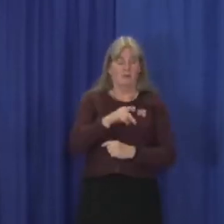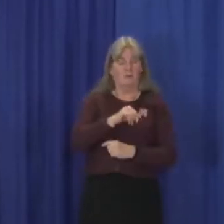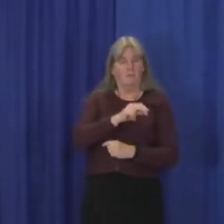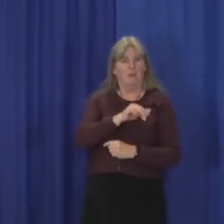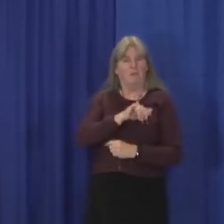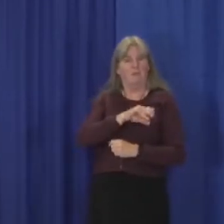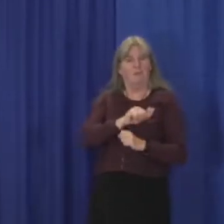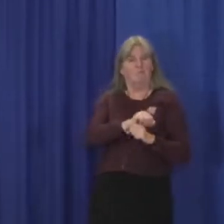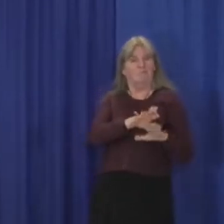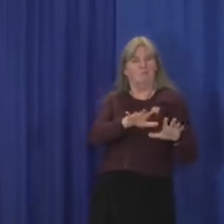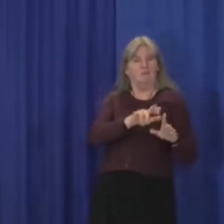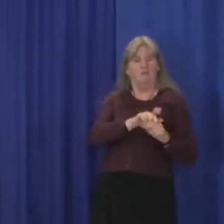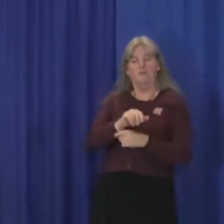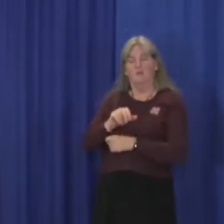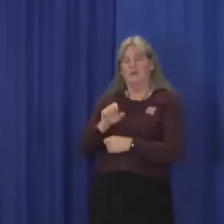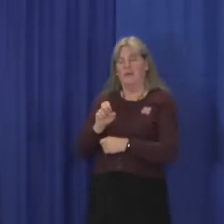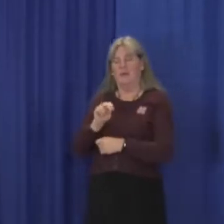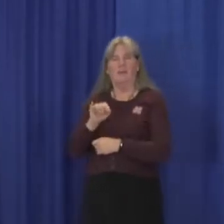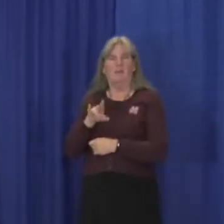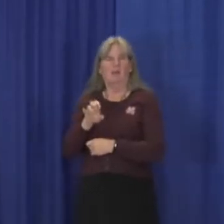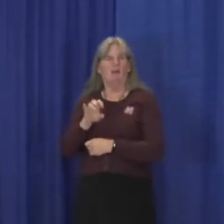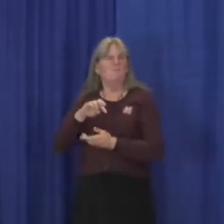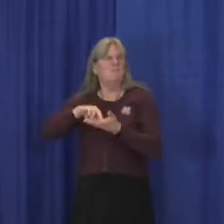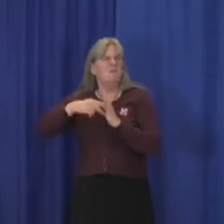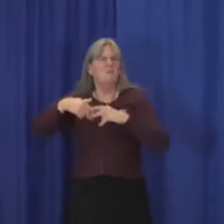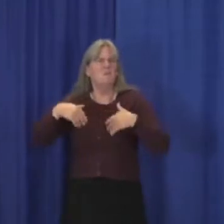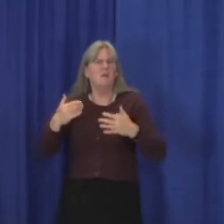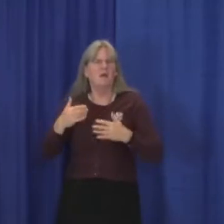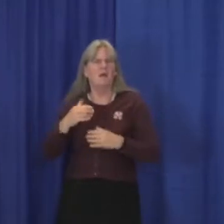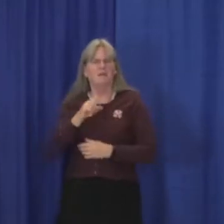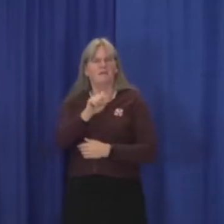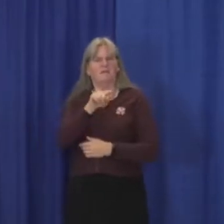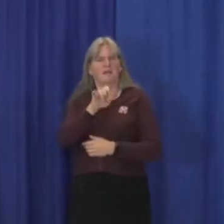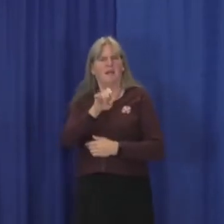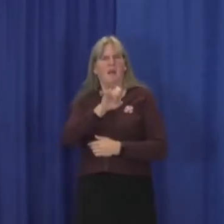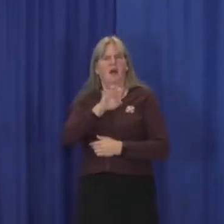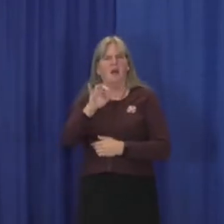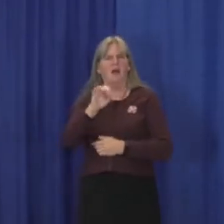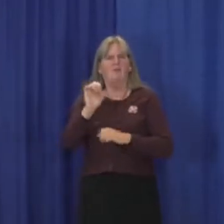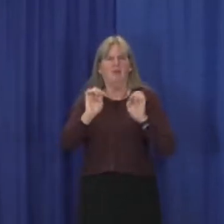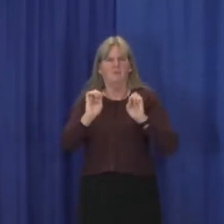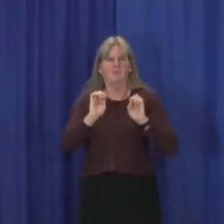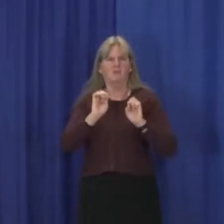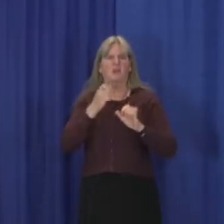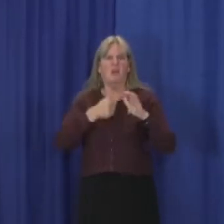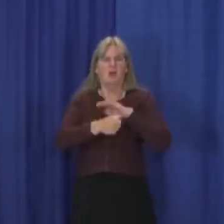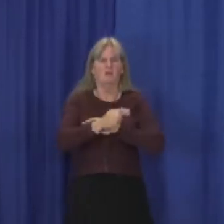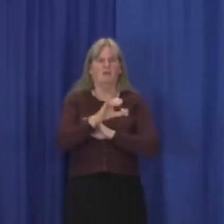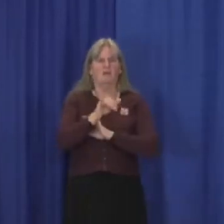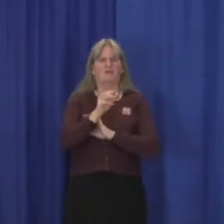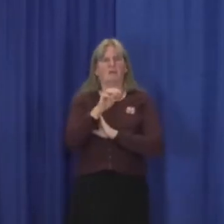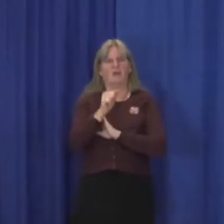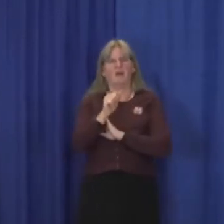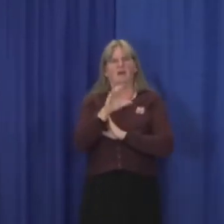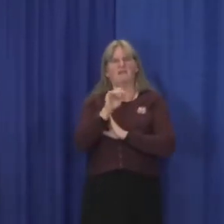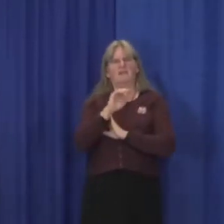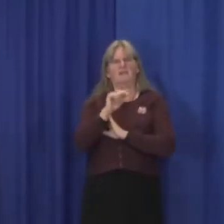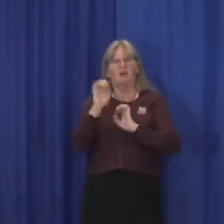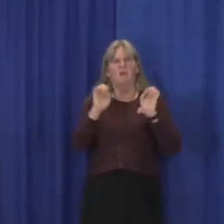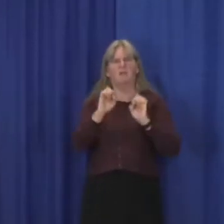endemic. This means a state of emergency under CEMA